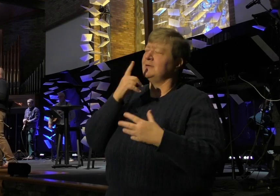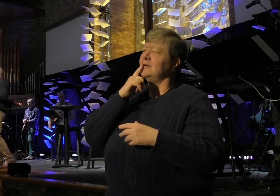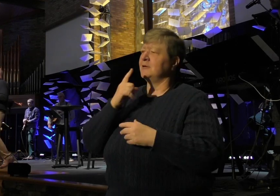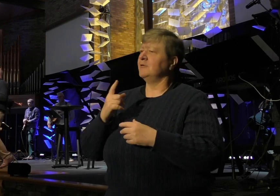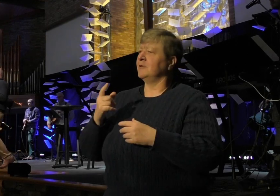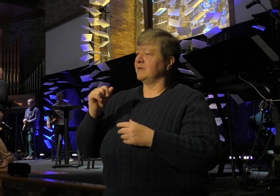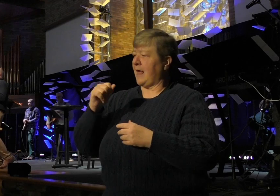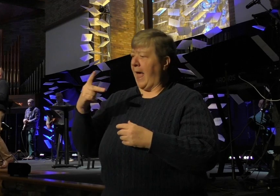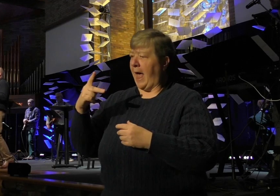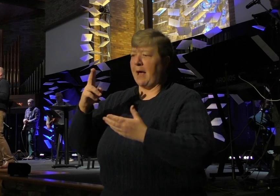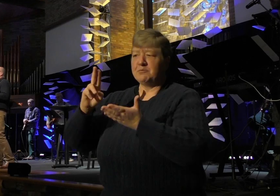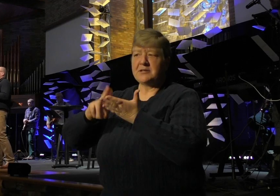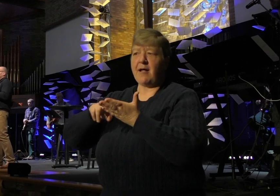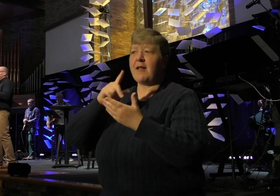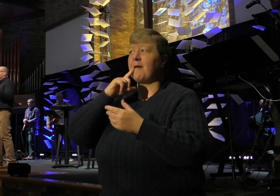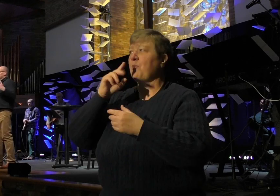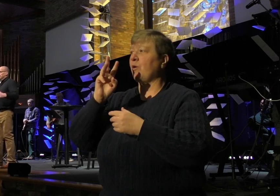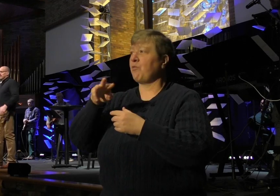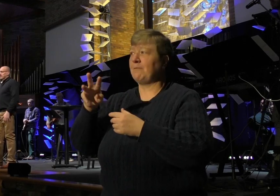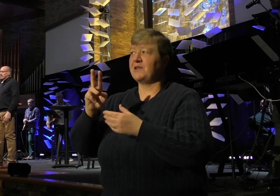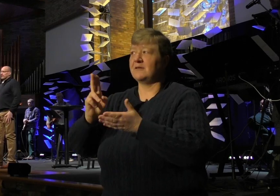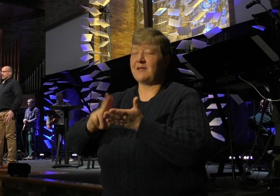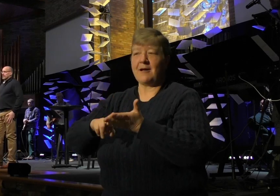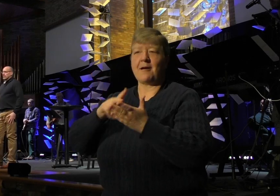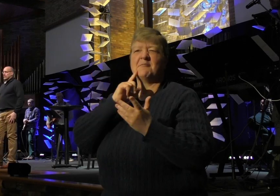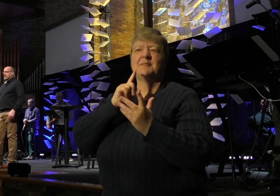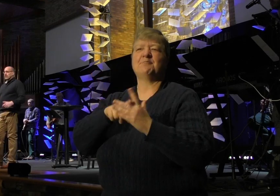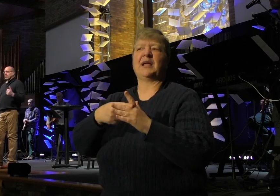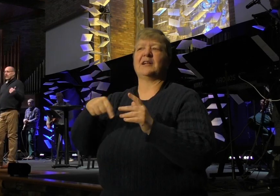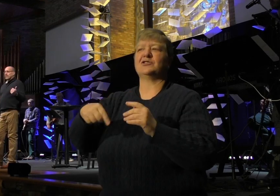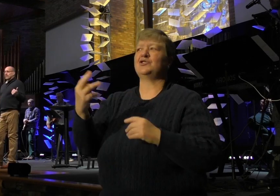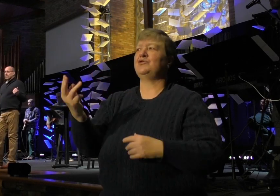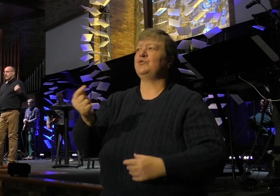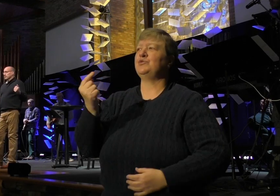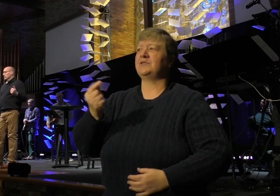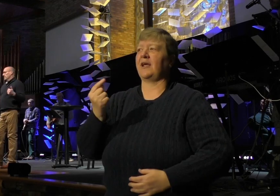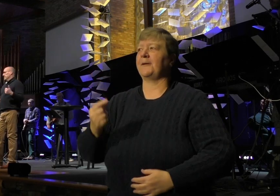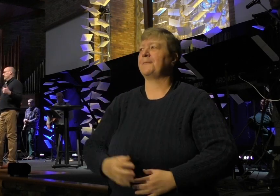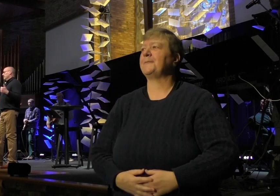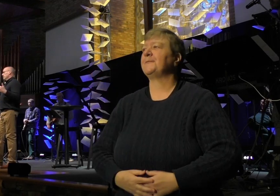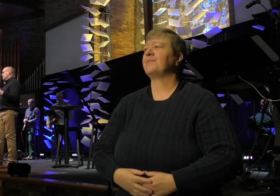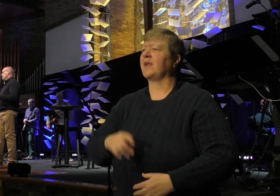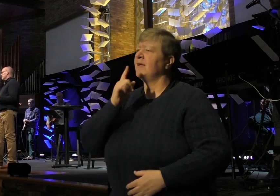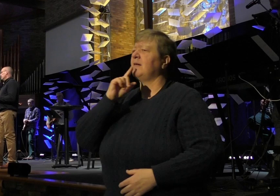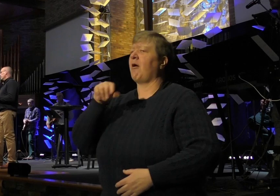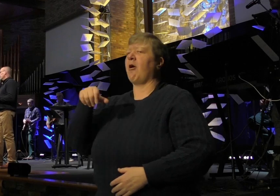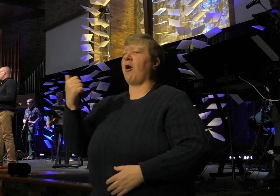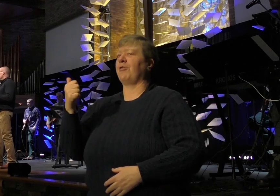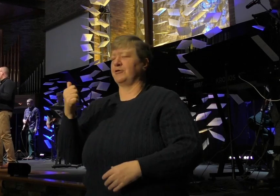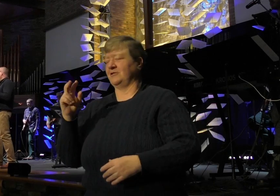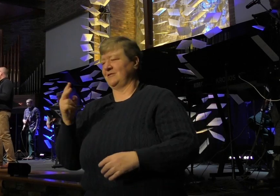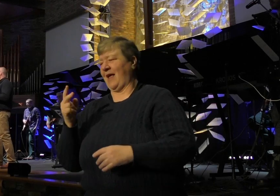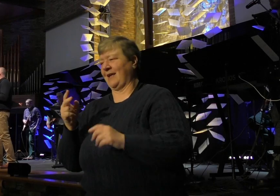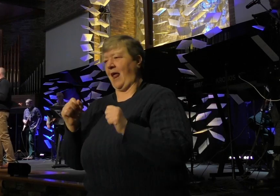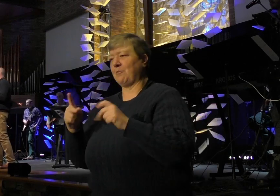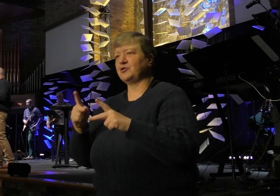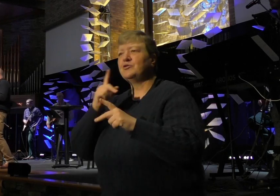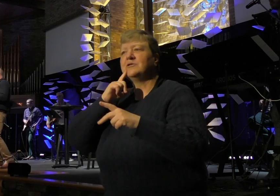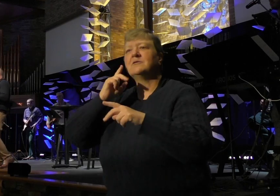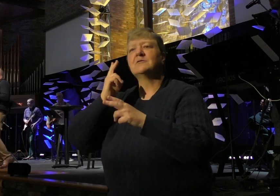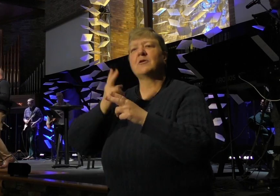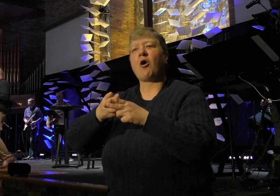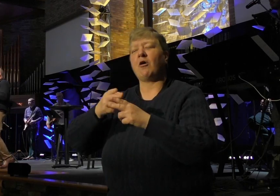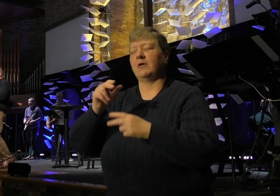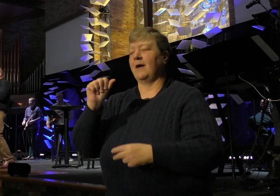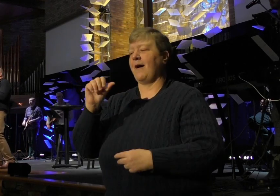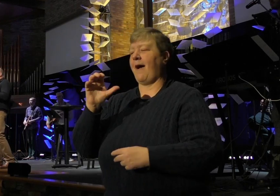too late. It begins this Tuesday. Again, life-transforming. Other opportunity as well, which is so important, it's called Activating